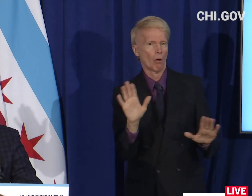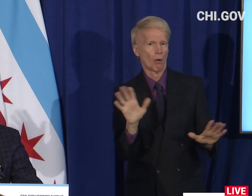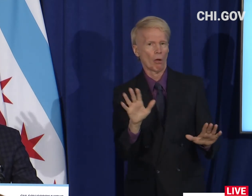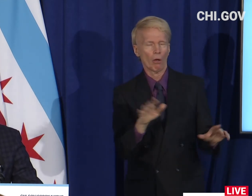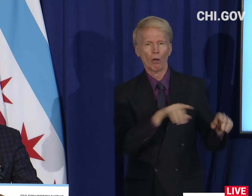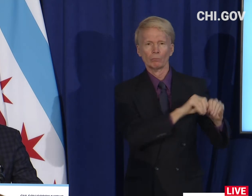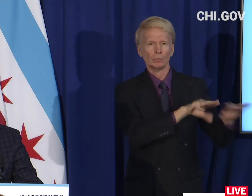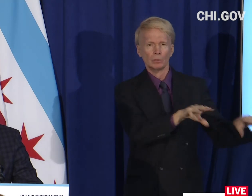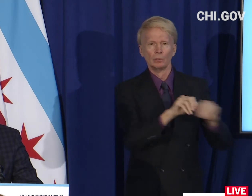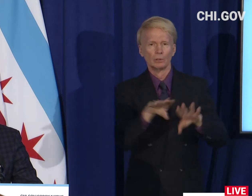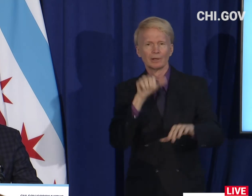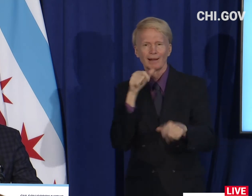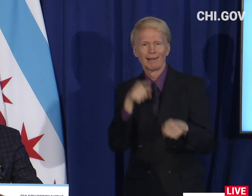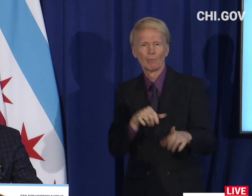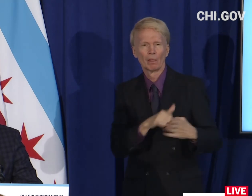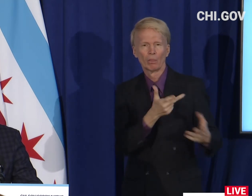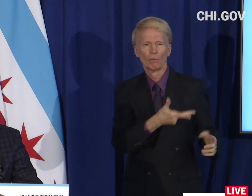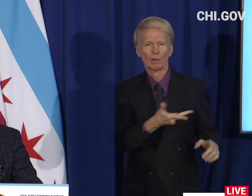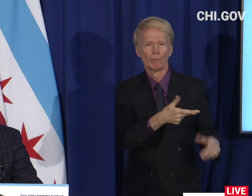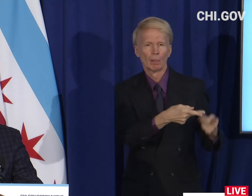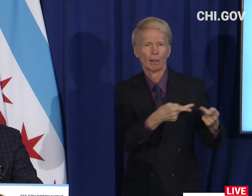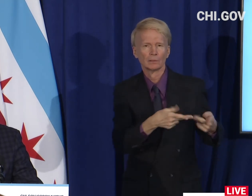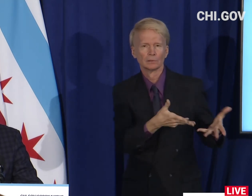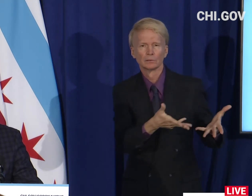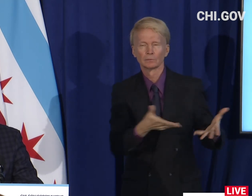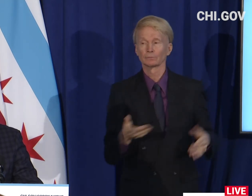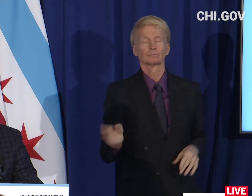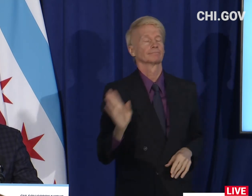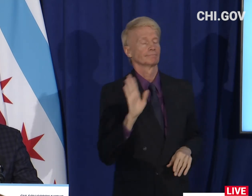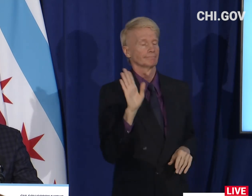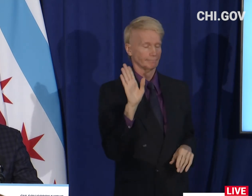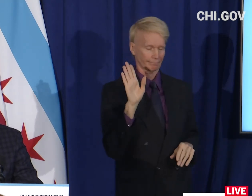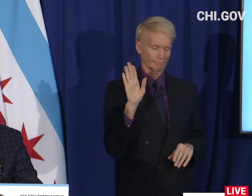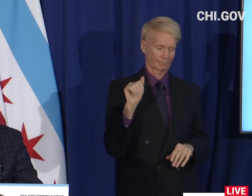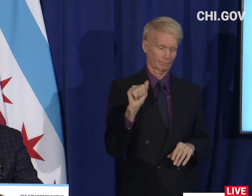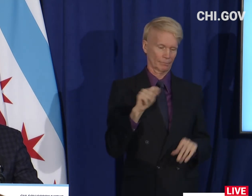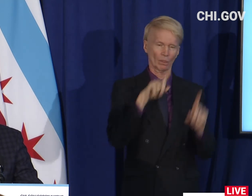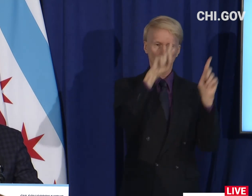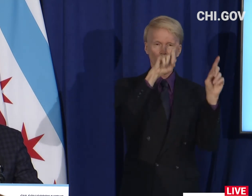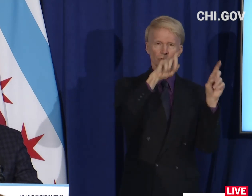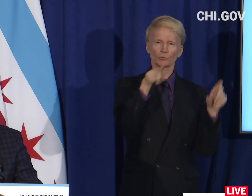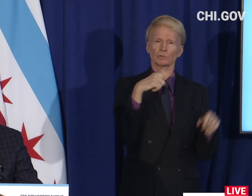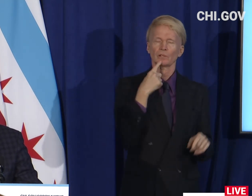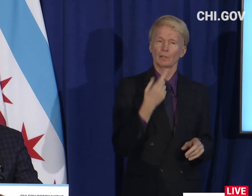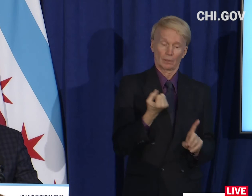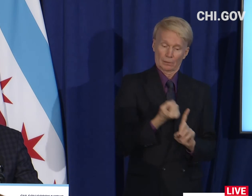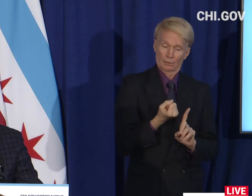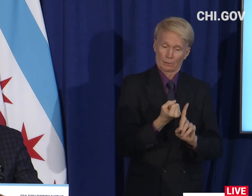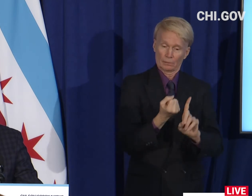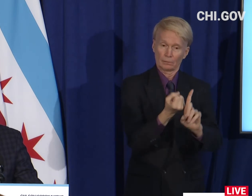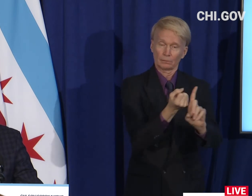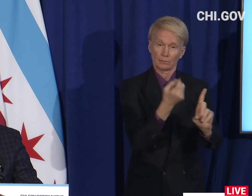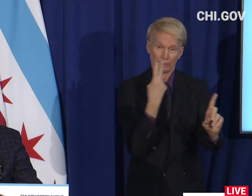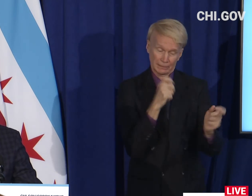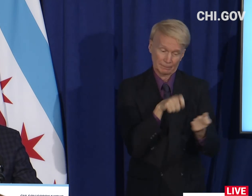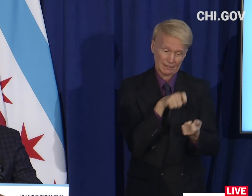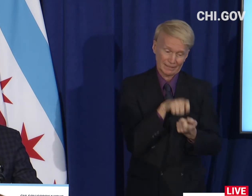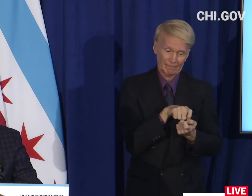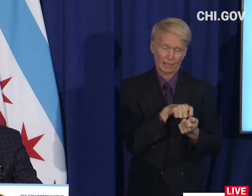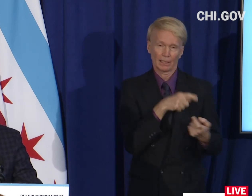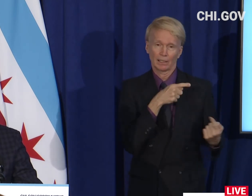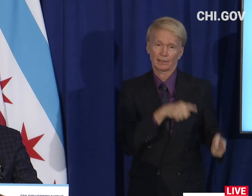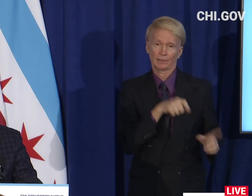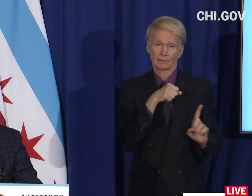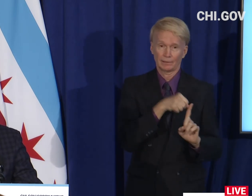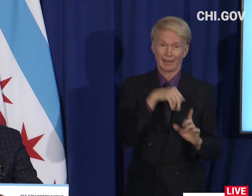where transmission is occurring. I think the question that was asked is, are we seeing specific instances in those areas?